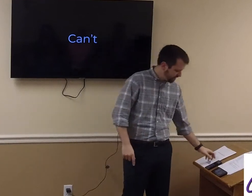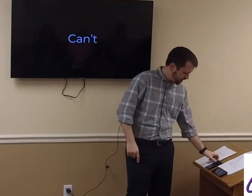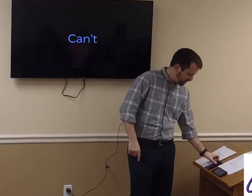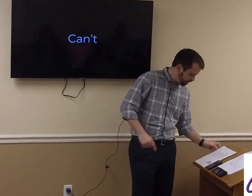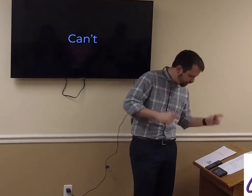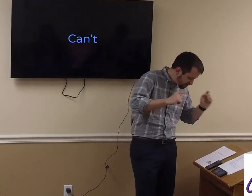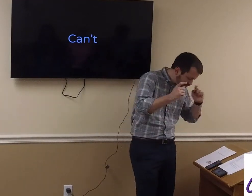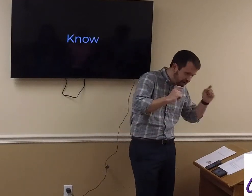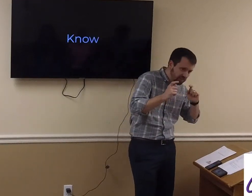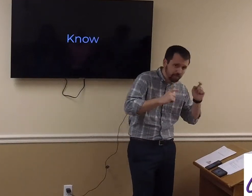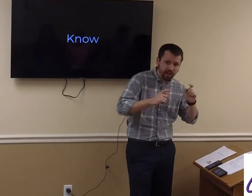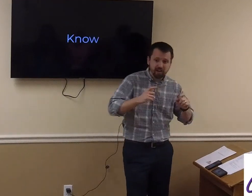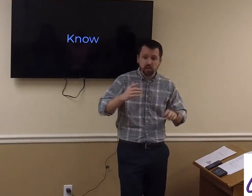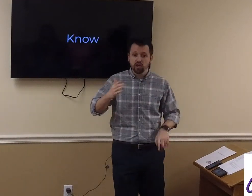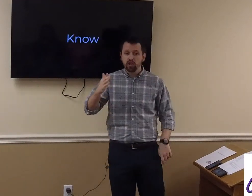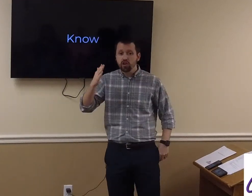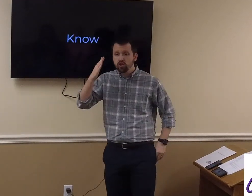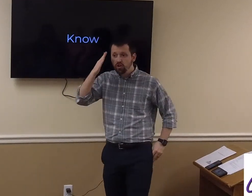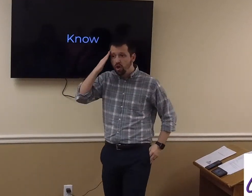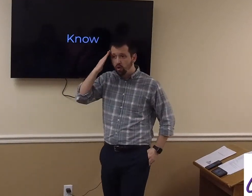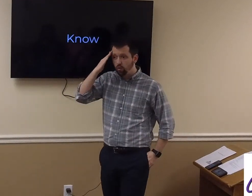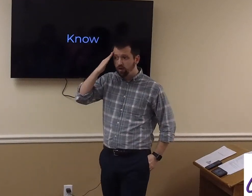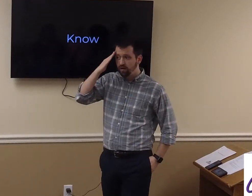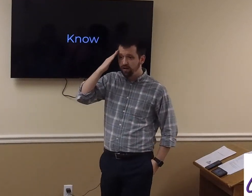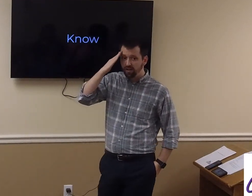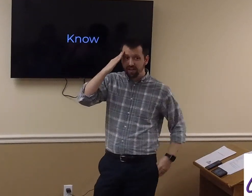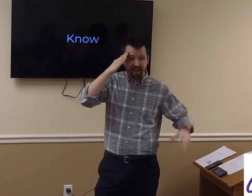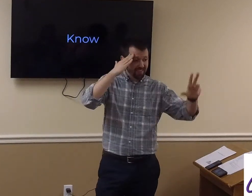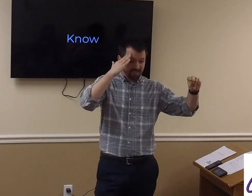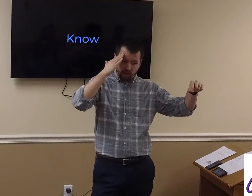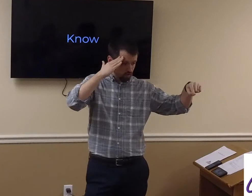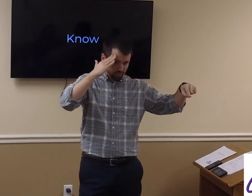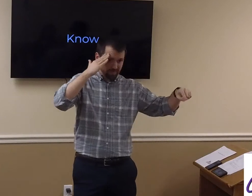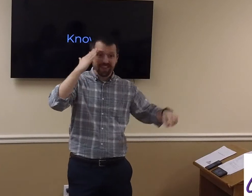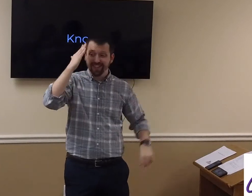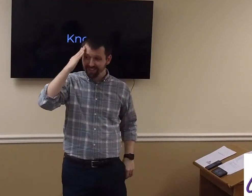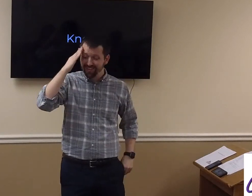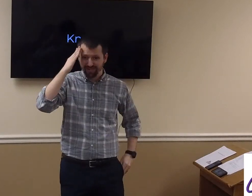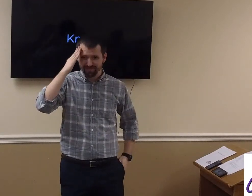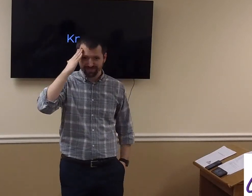So keep your facial expressions in mind. No. Not this no. This no.